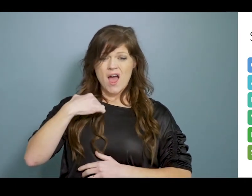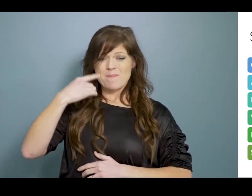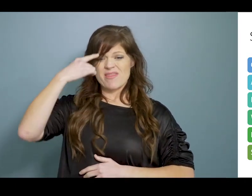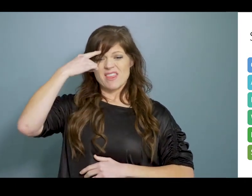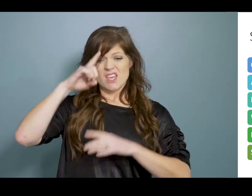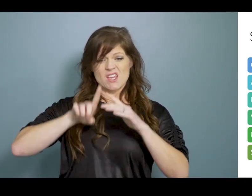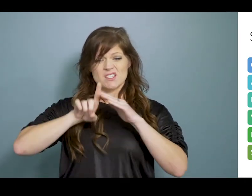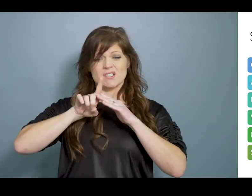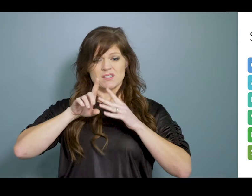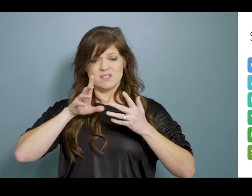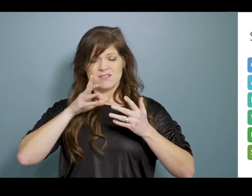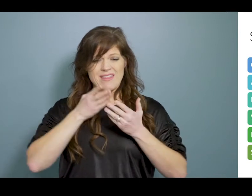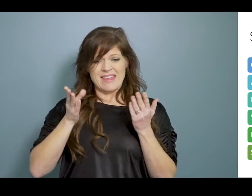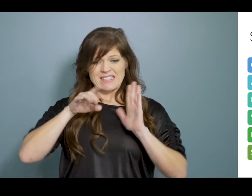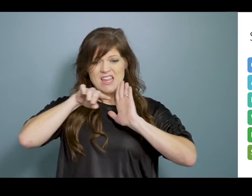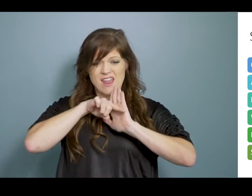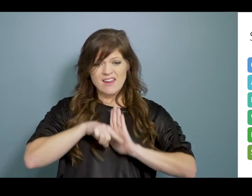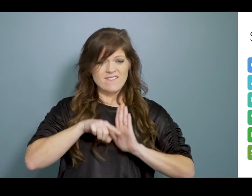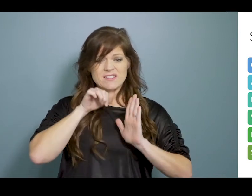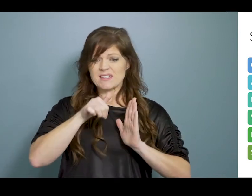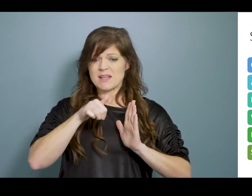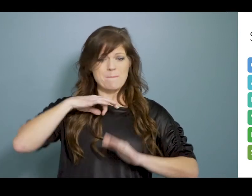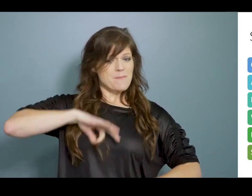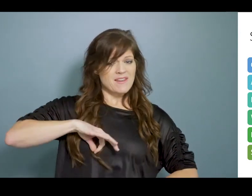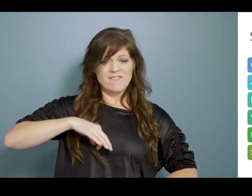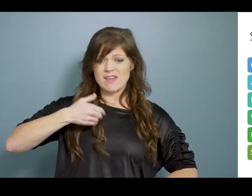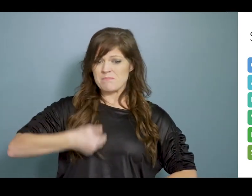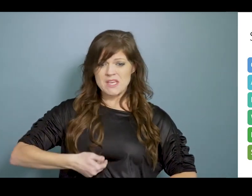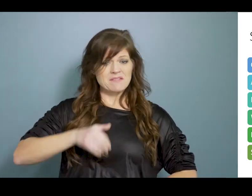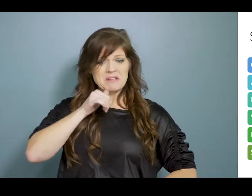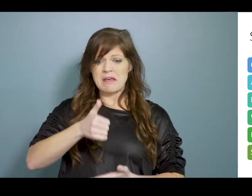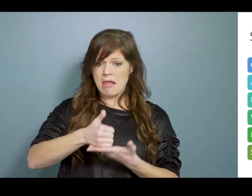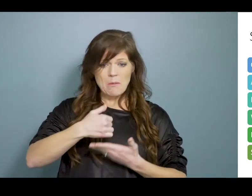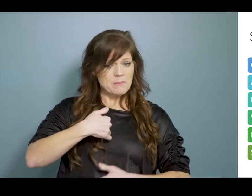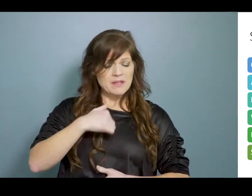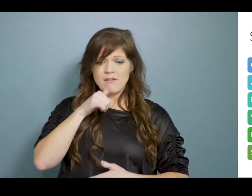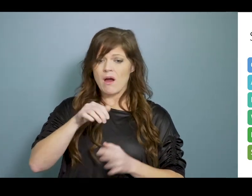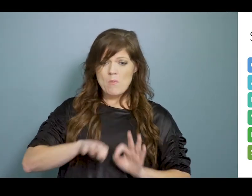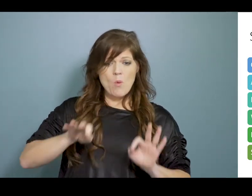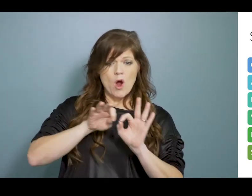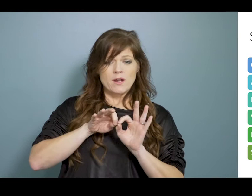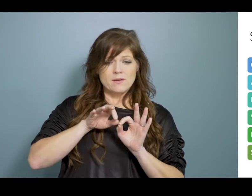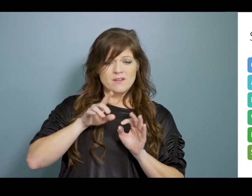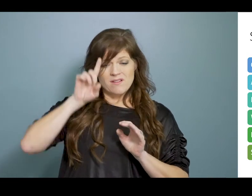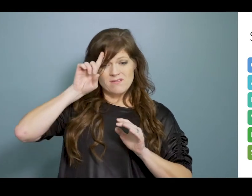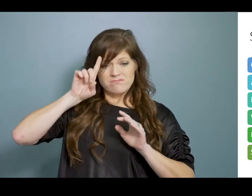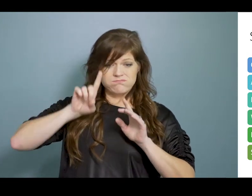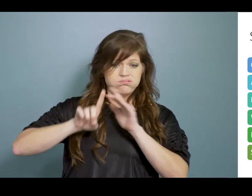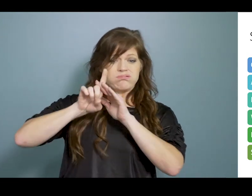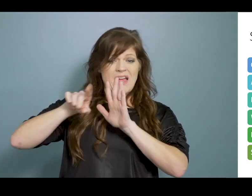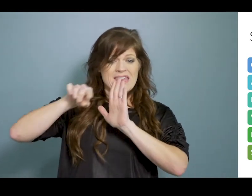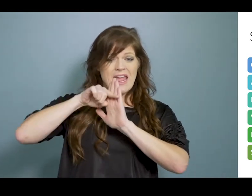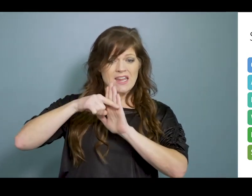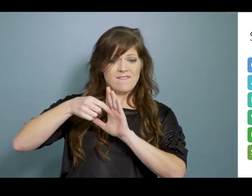aren't particularly true or helpful or useful or important? Can we reframe some of those